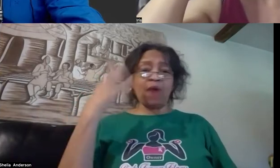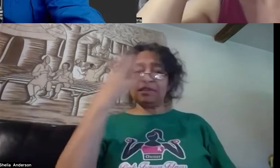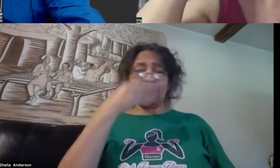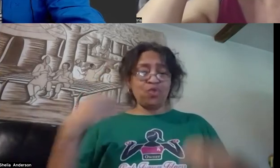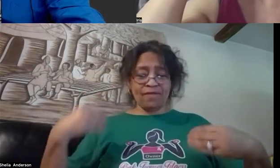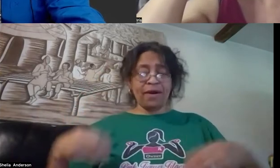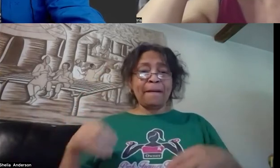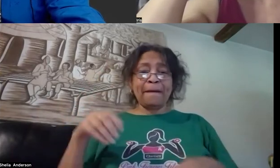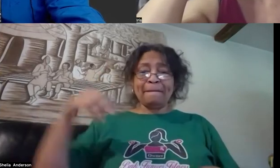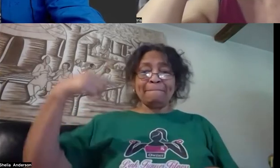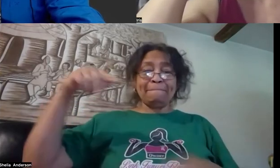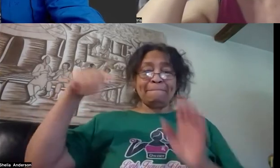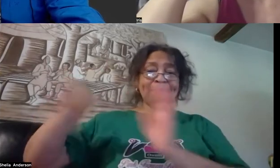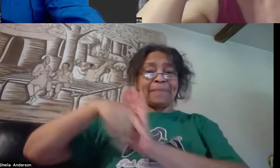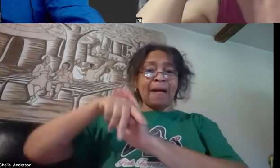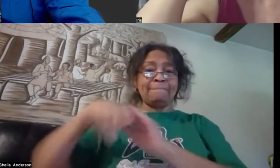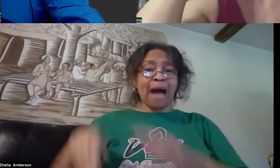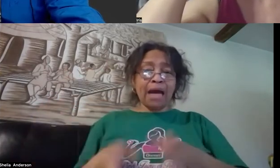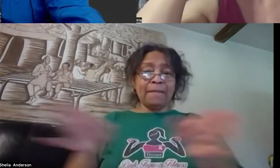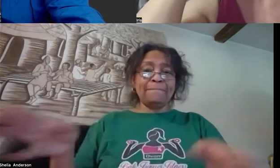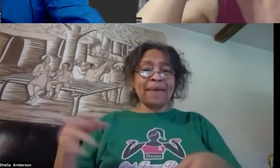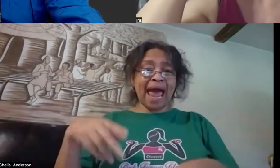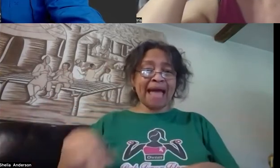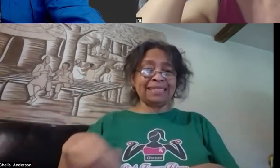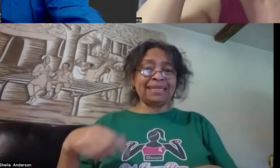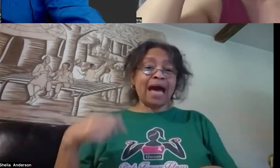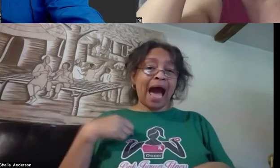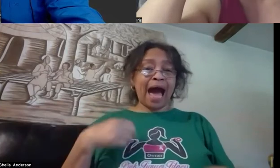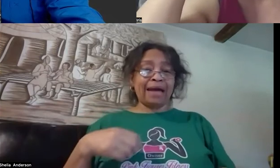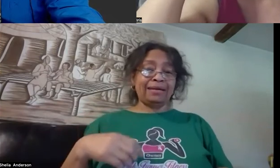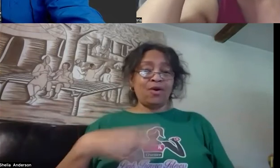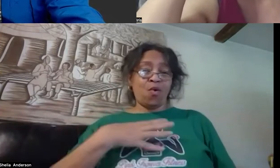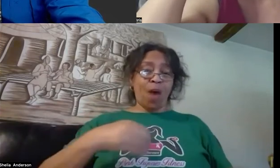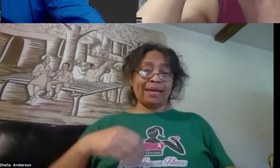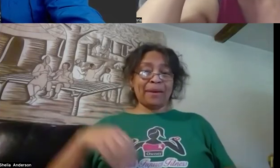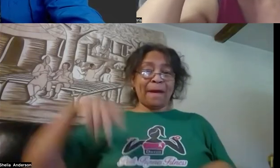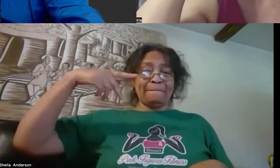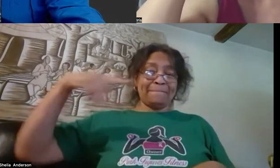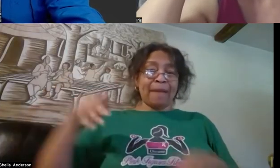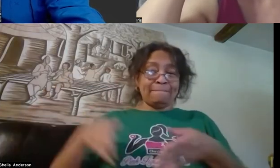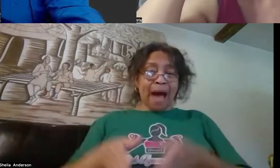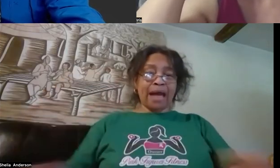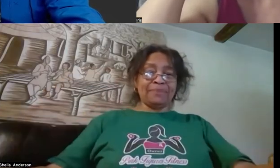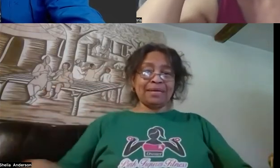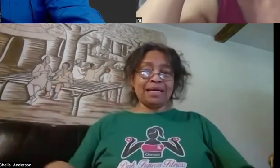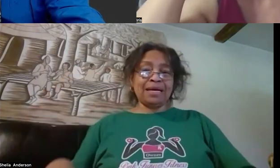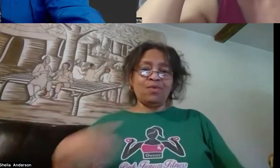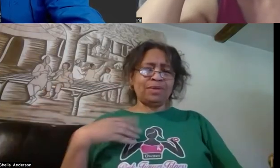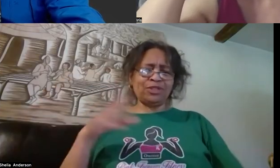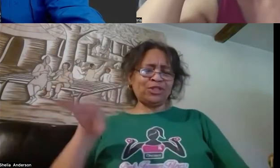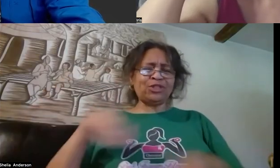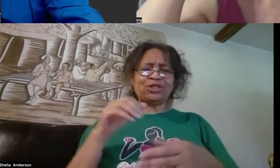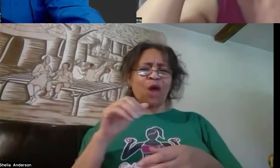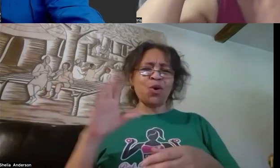wonder what I put the bare bottom pants and what bare bottom